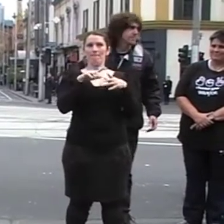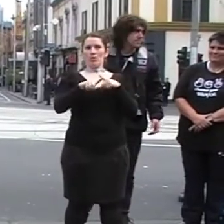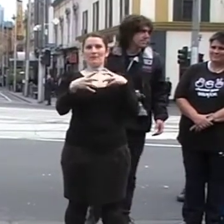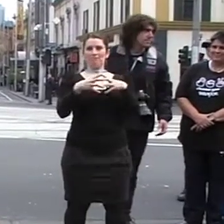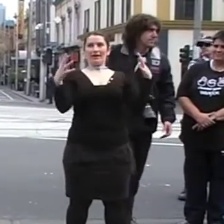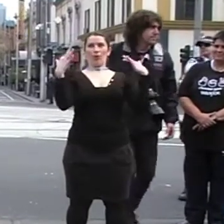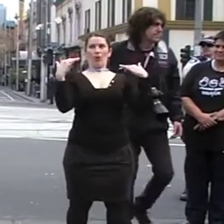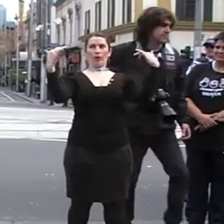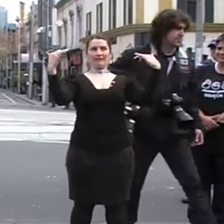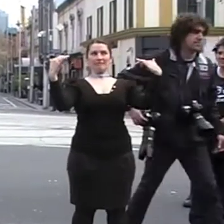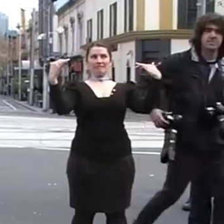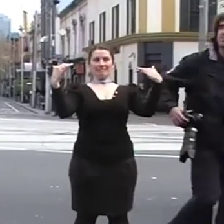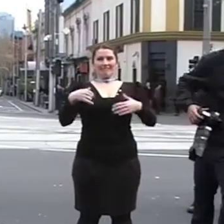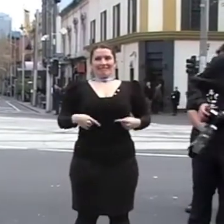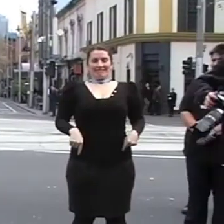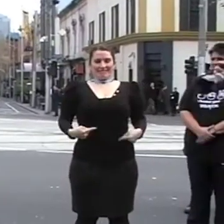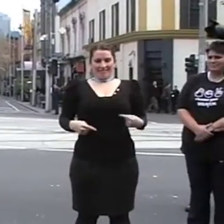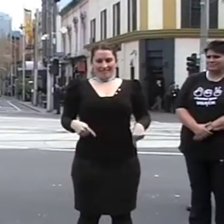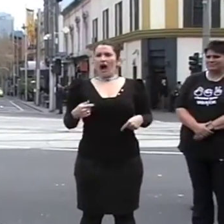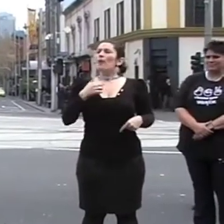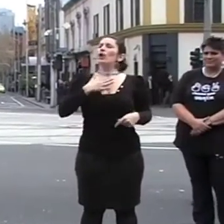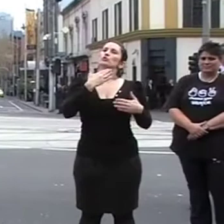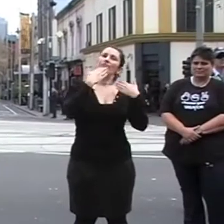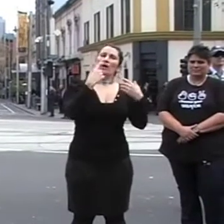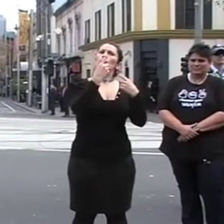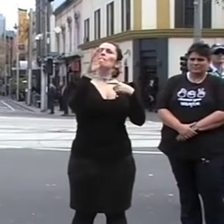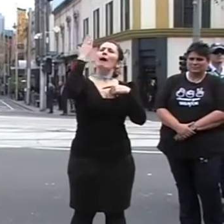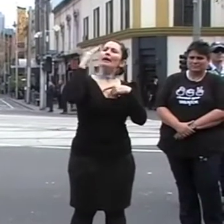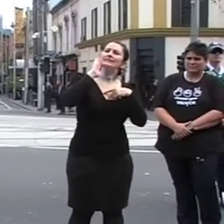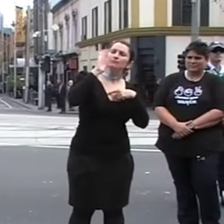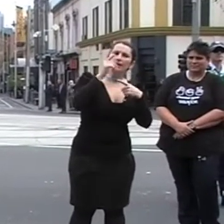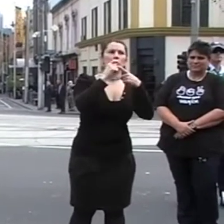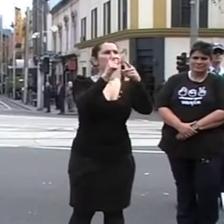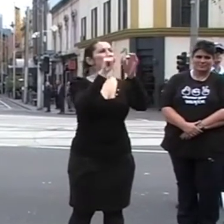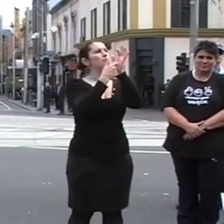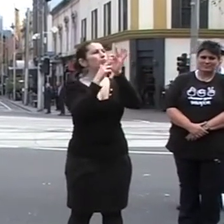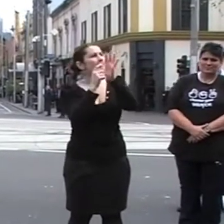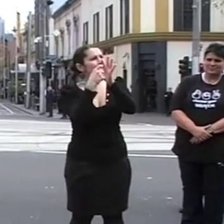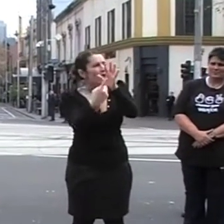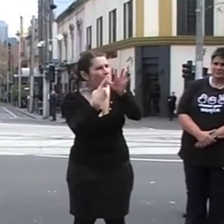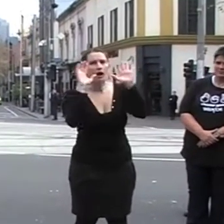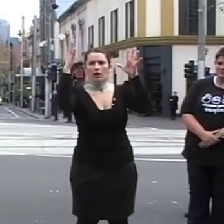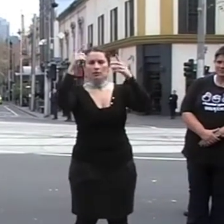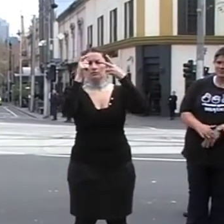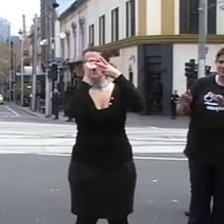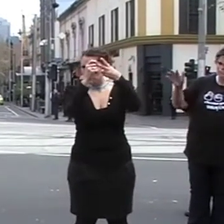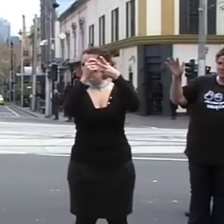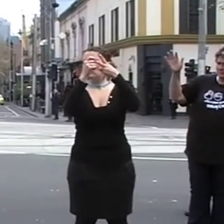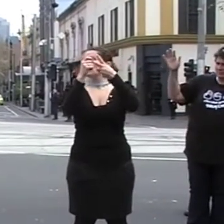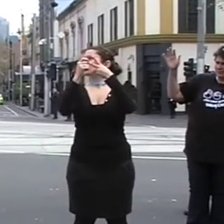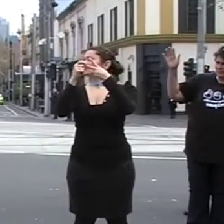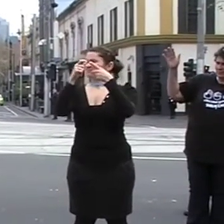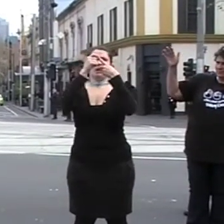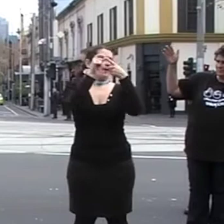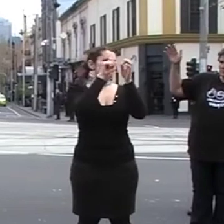I'd like to thank our previous speakers. Please put your hands together for the wonderful Brenda McKinty, the Kangan Auslan student